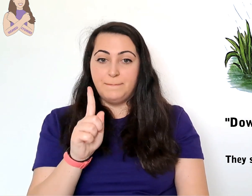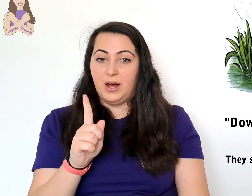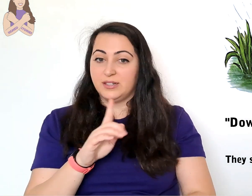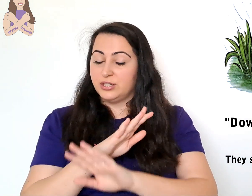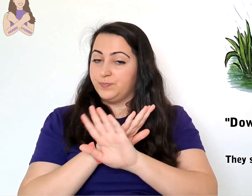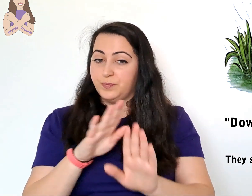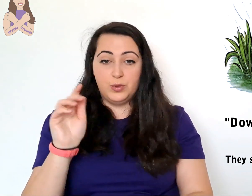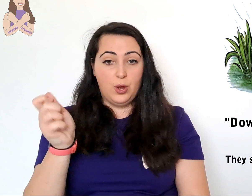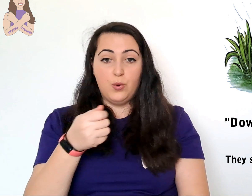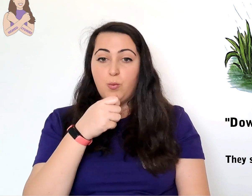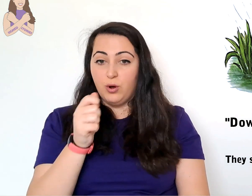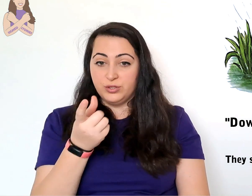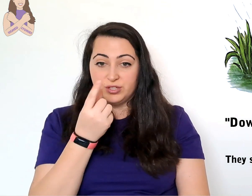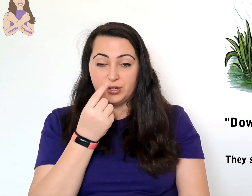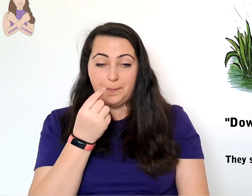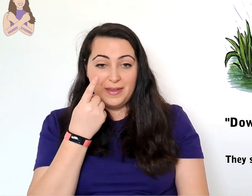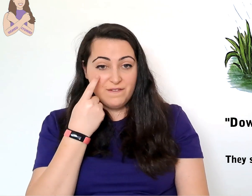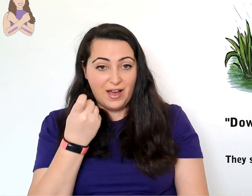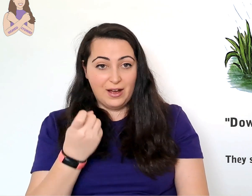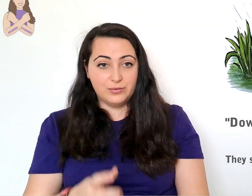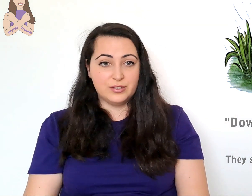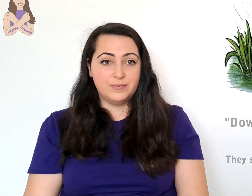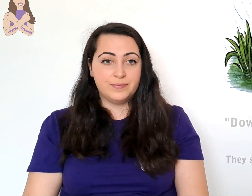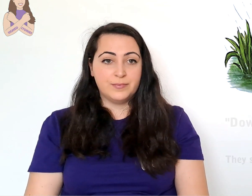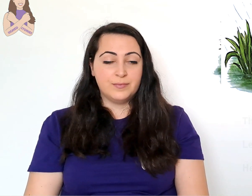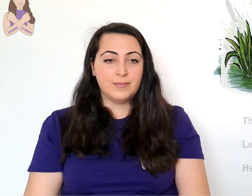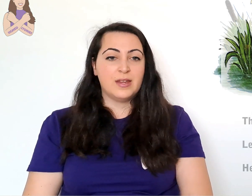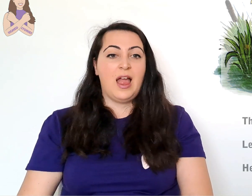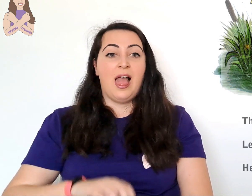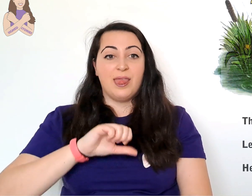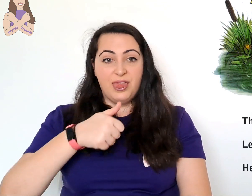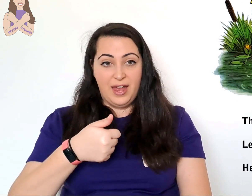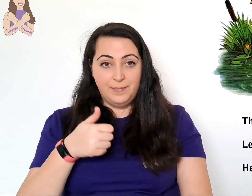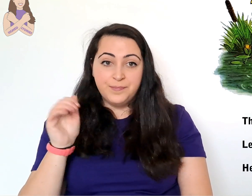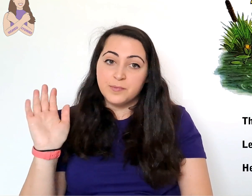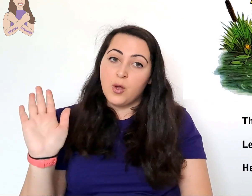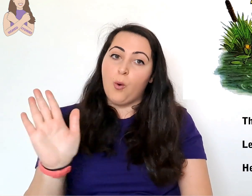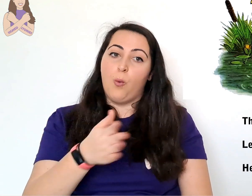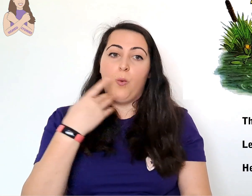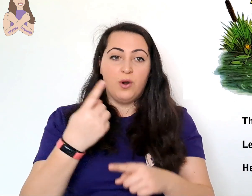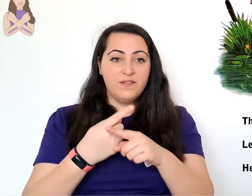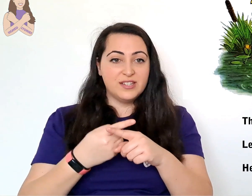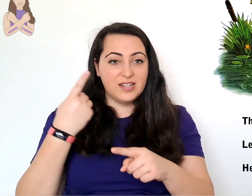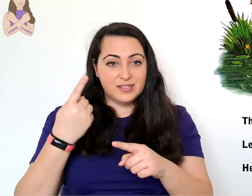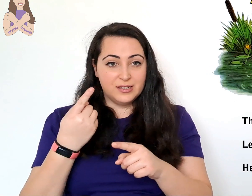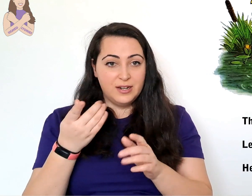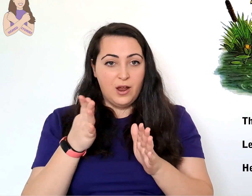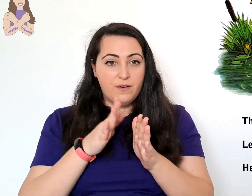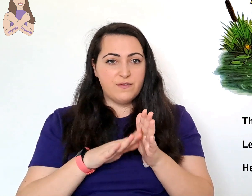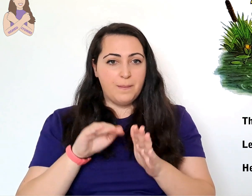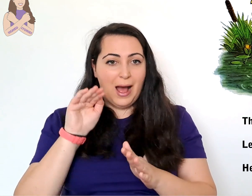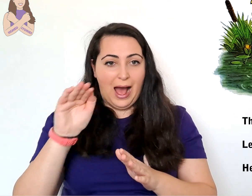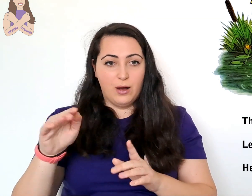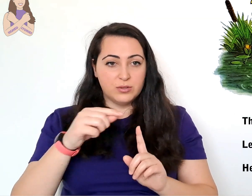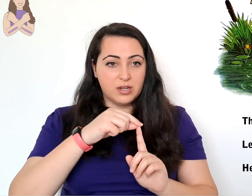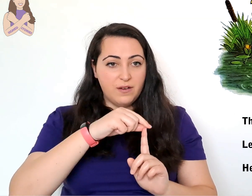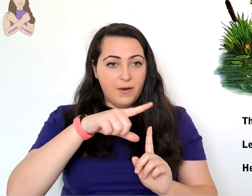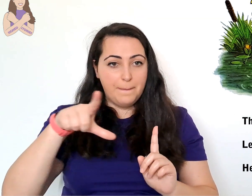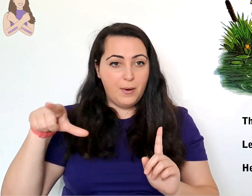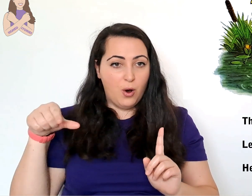but no wand could be found. Then, all of a sudden, from out of a